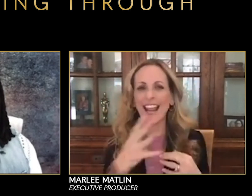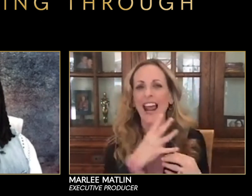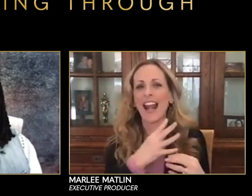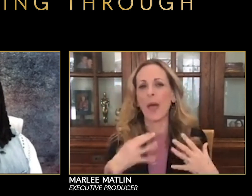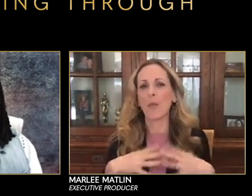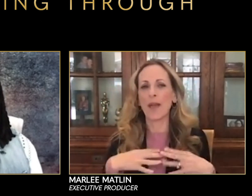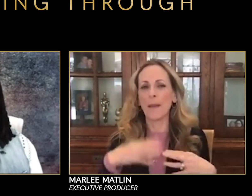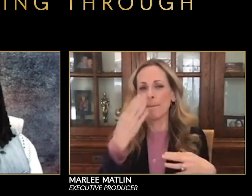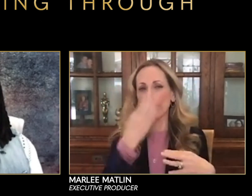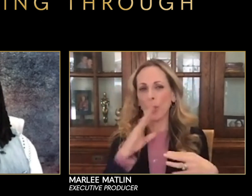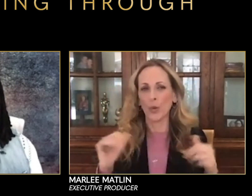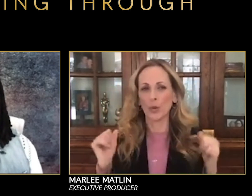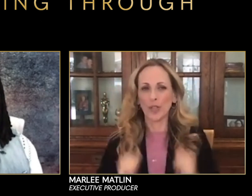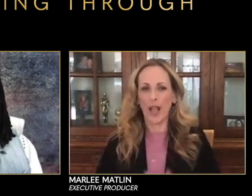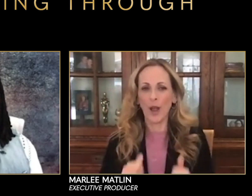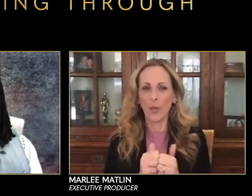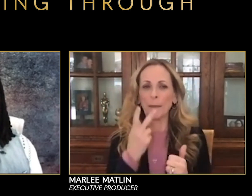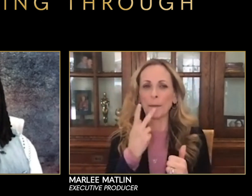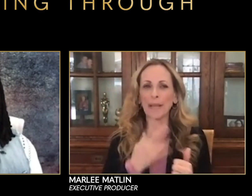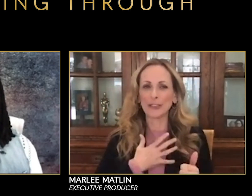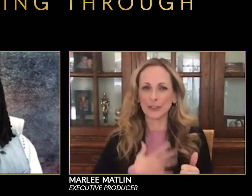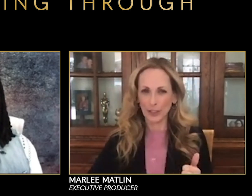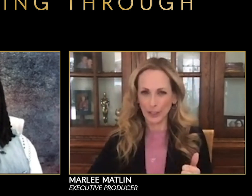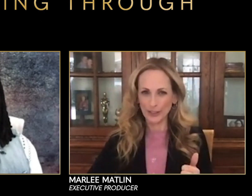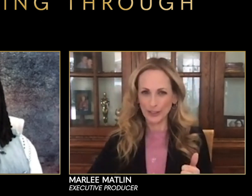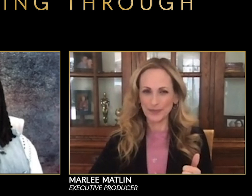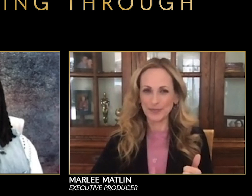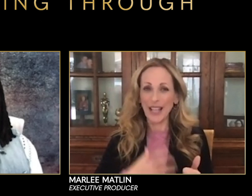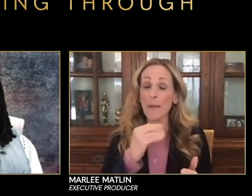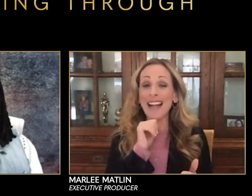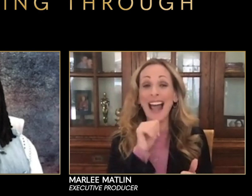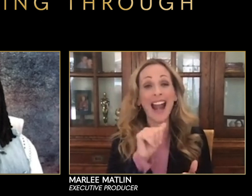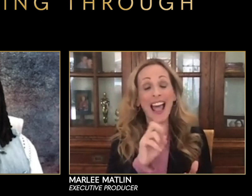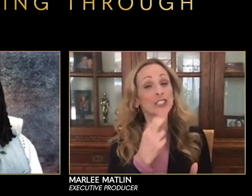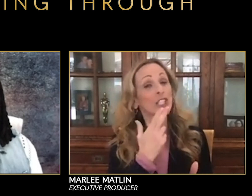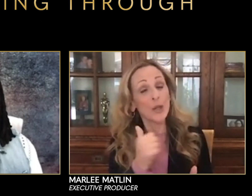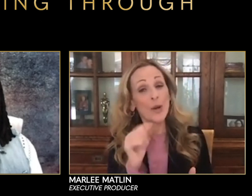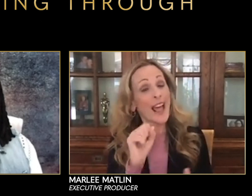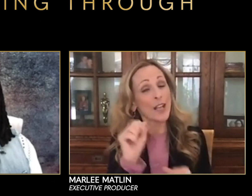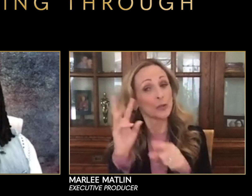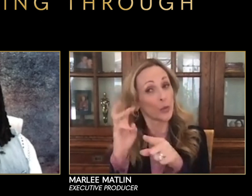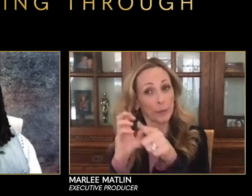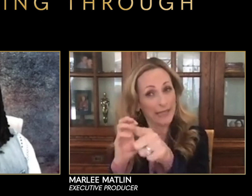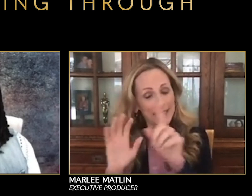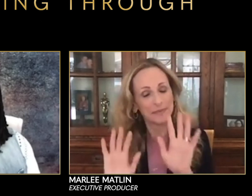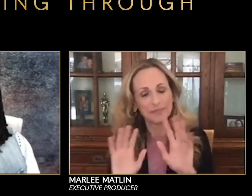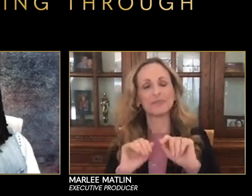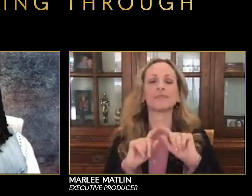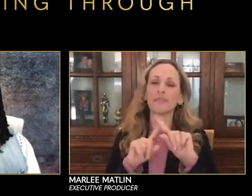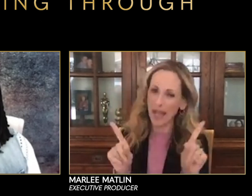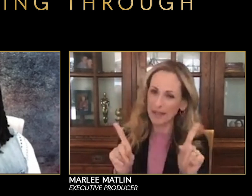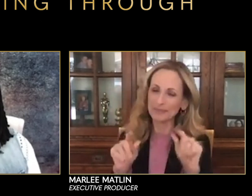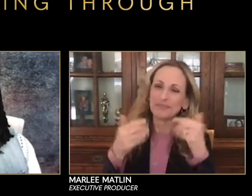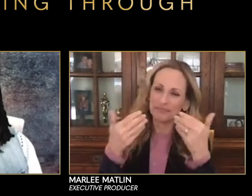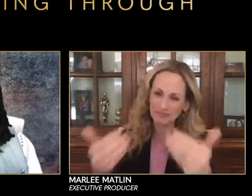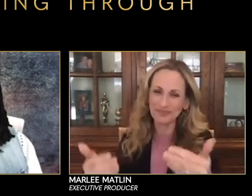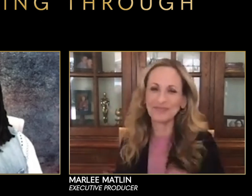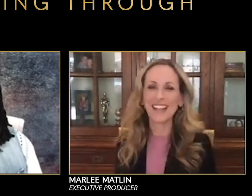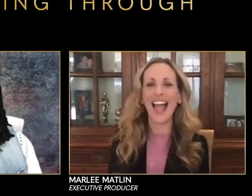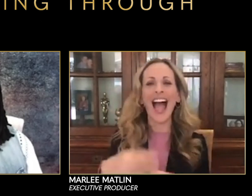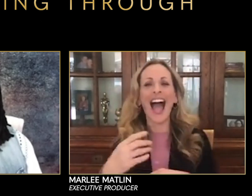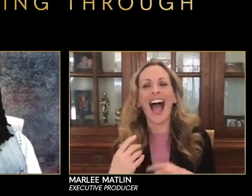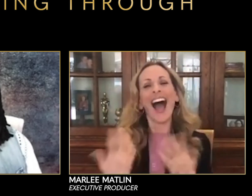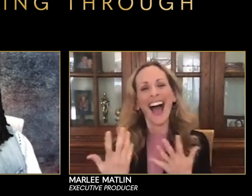with blonde curly hair, and I'm wearing a blue jacket with a pink blouse. And I'm not as cute as you